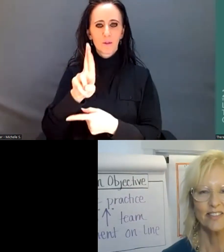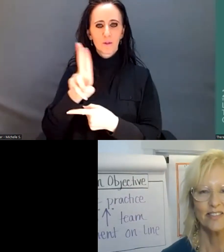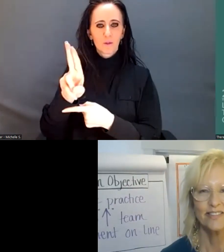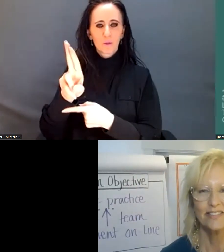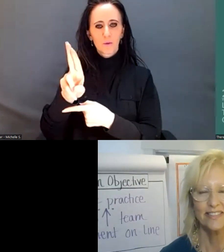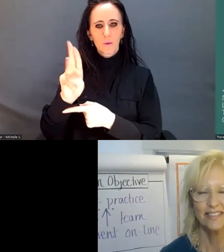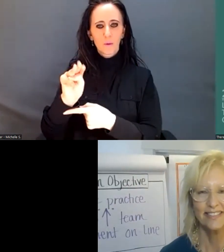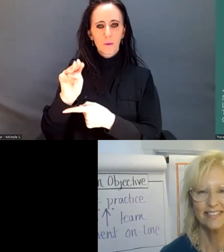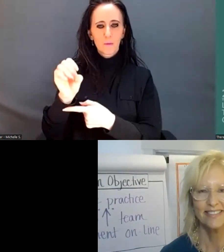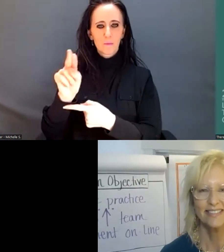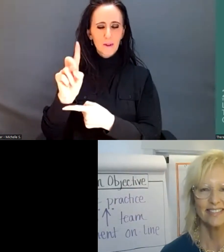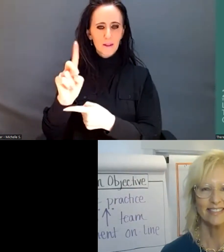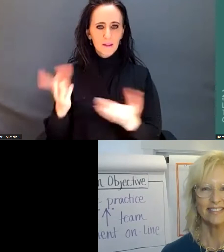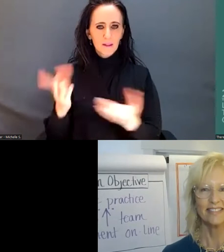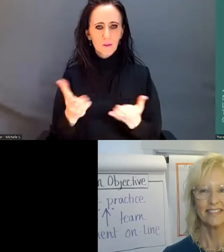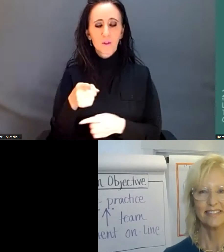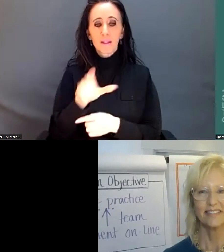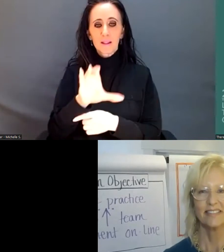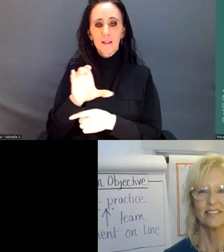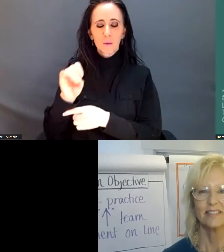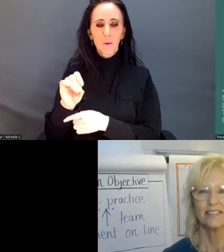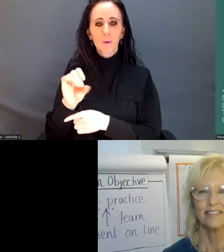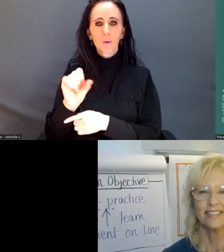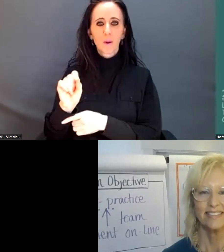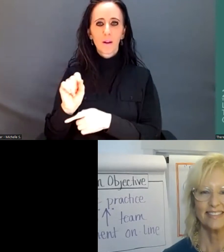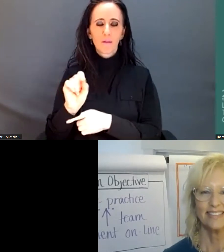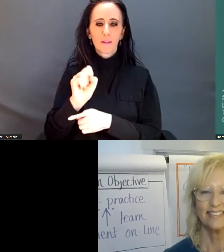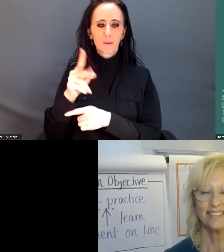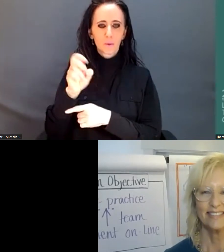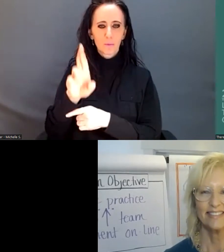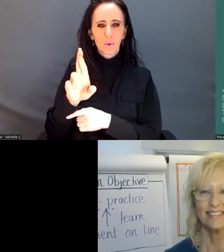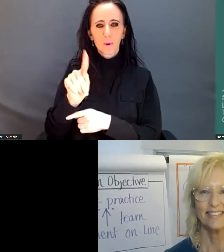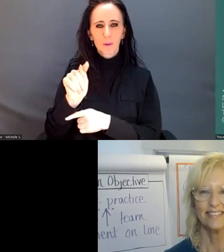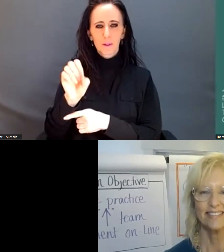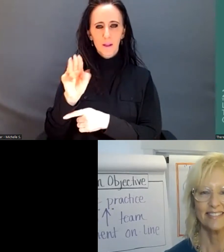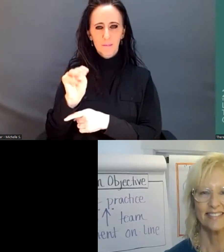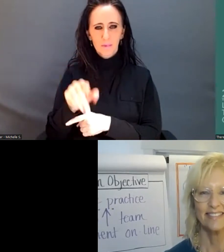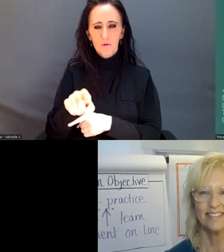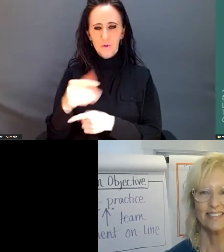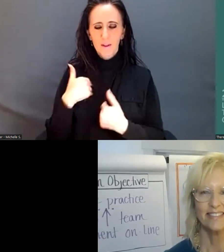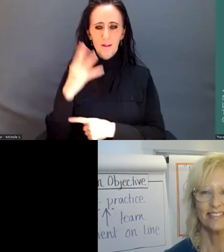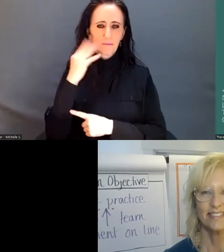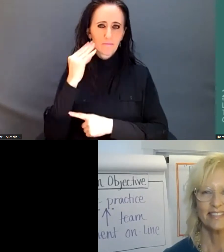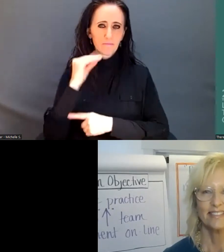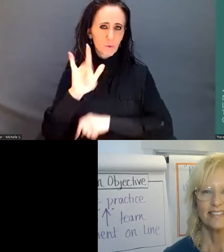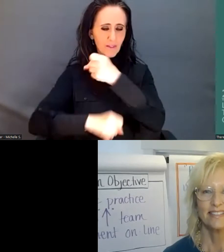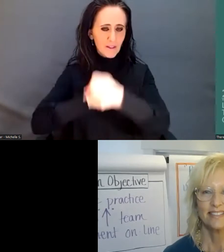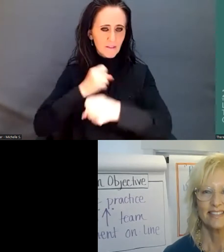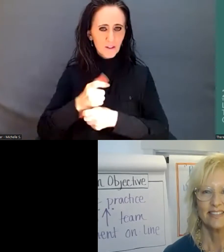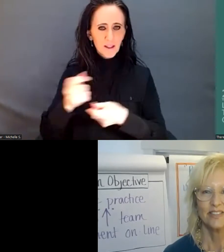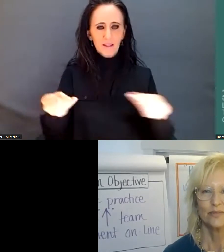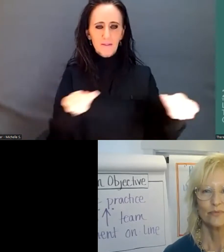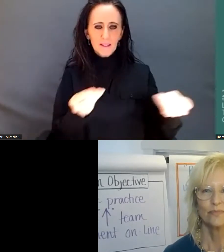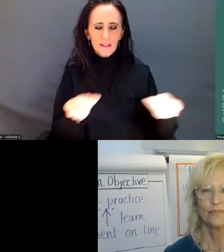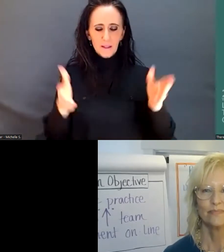of Super Teams and has over 25 years of experience as a successful facilitator, trainer, business owner, leader,